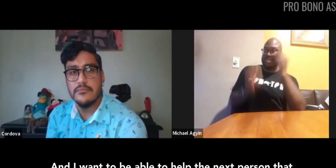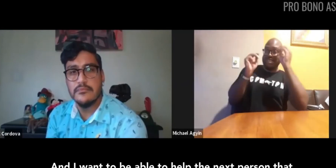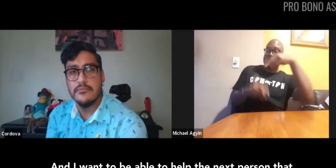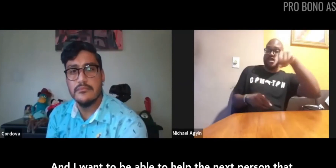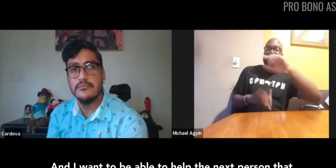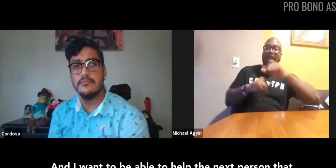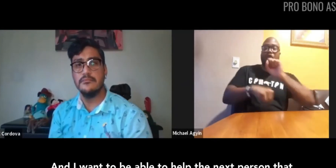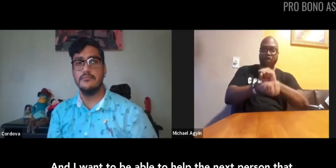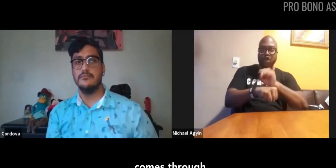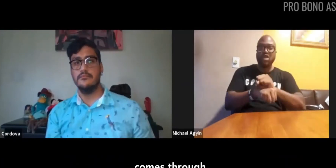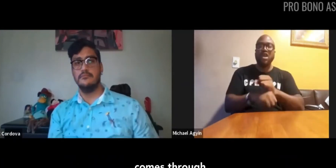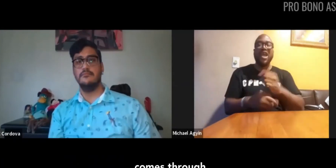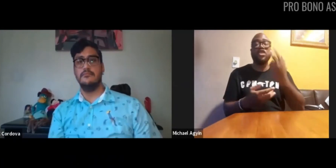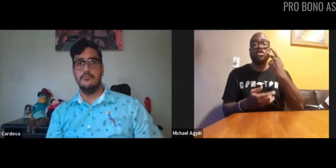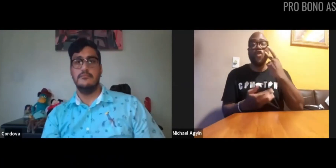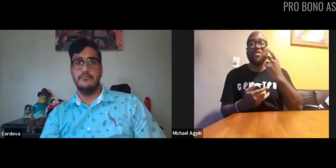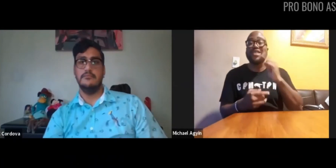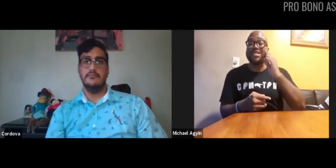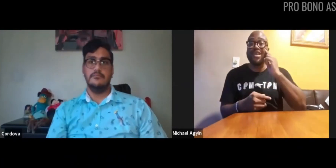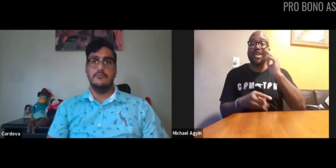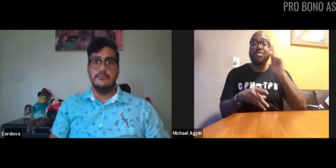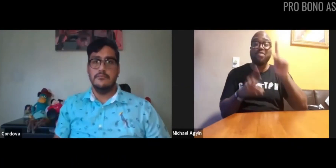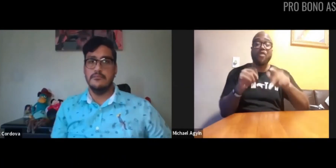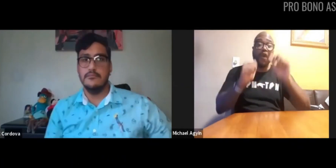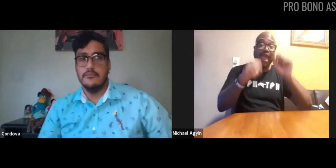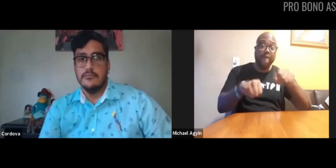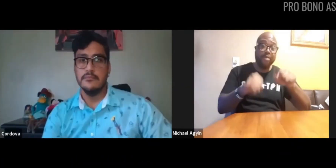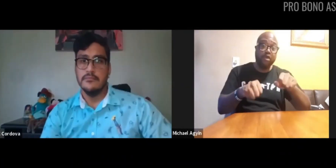And I want to be able to help the next person that comes through.